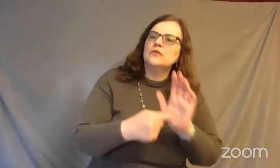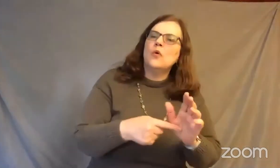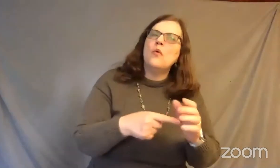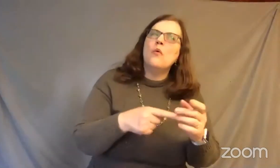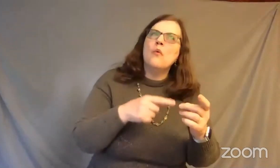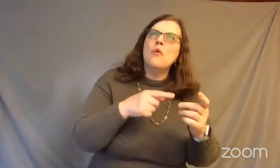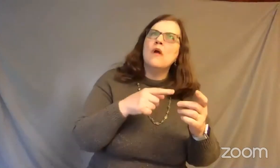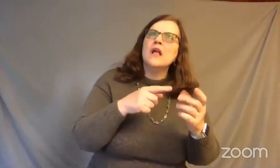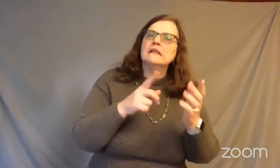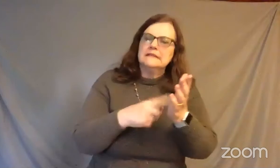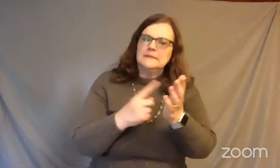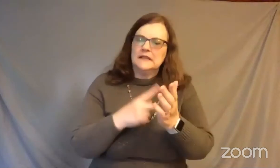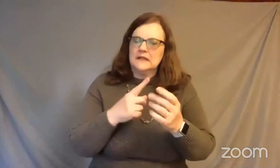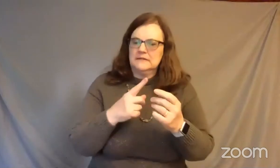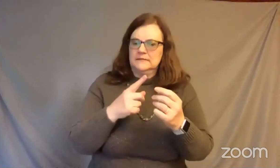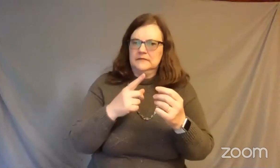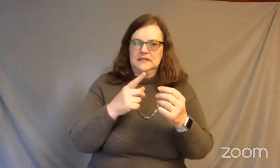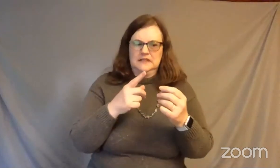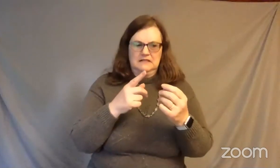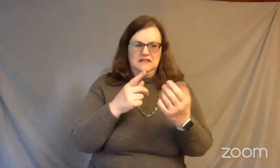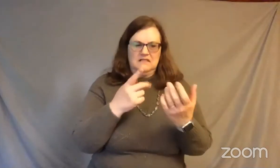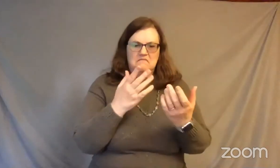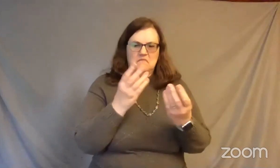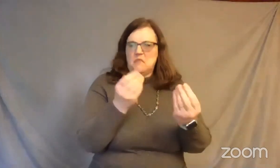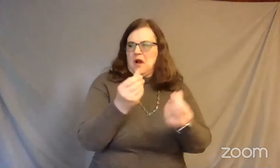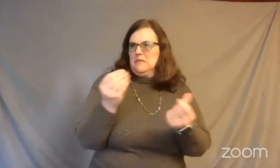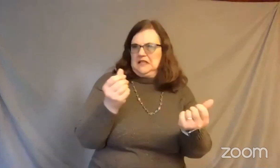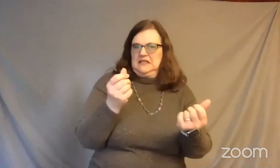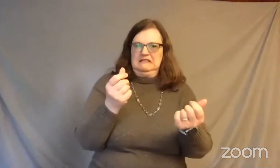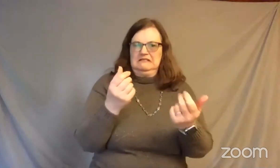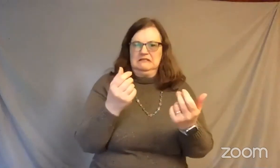I've showed two short examples from research, and sometimes